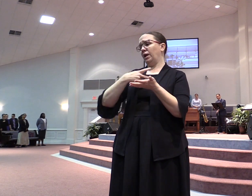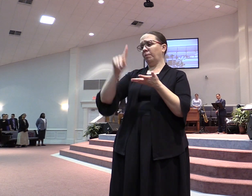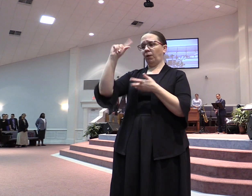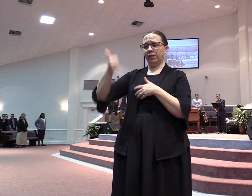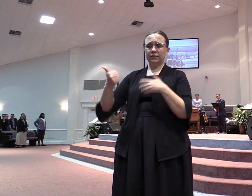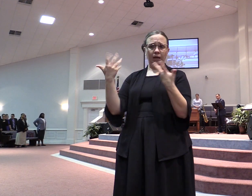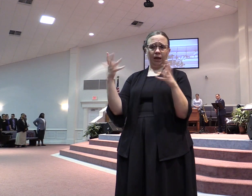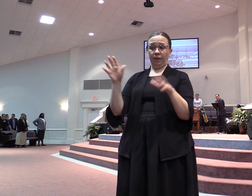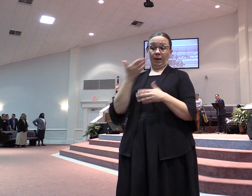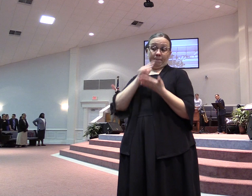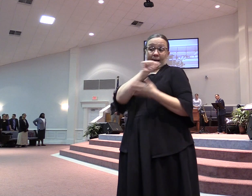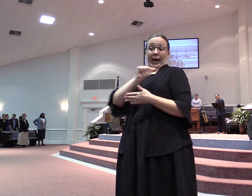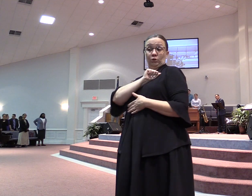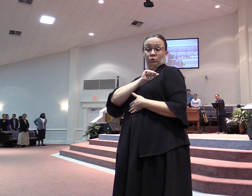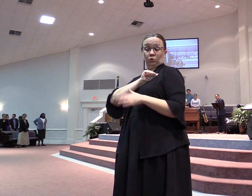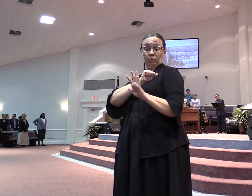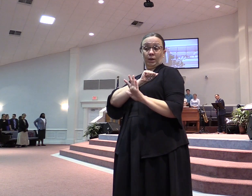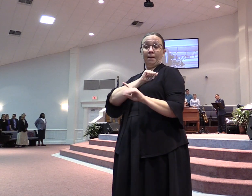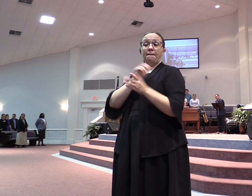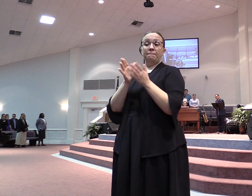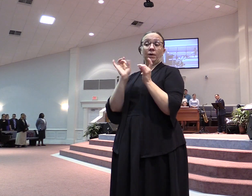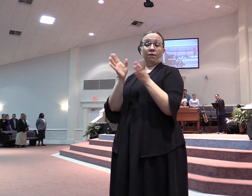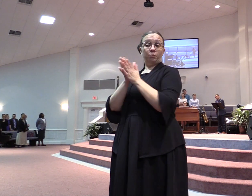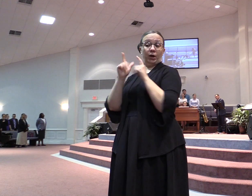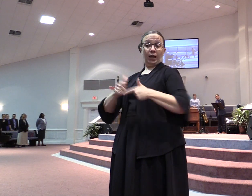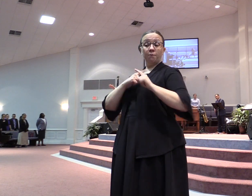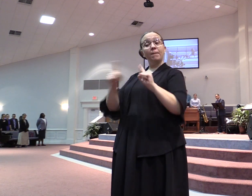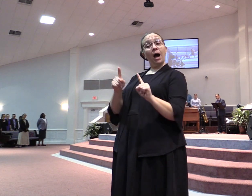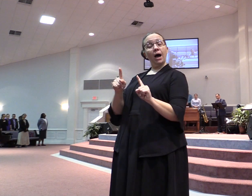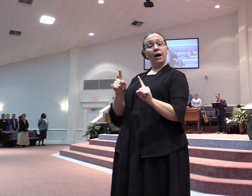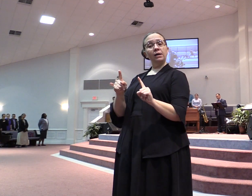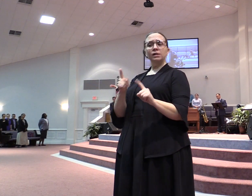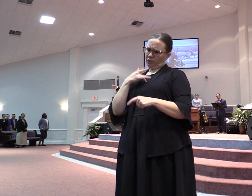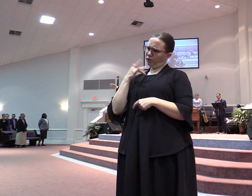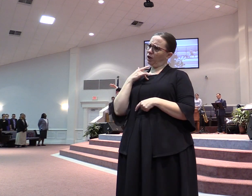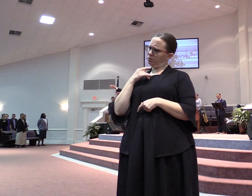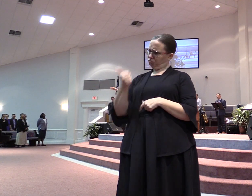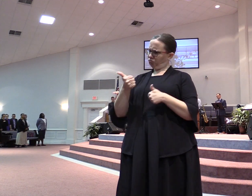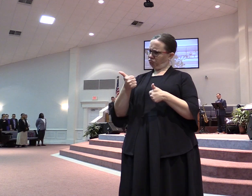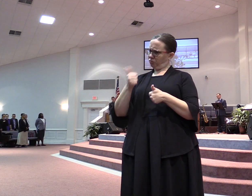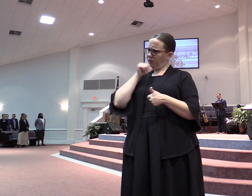you got. You got a rotten attitude. You got a horrible prayer life the way you pray. But you feel like you're well.